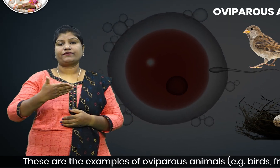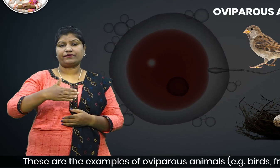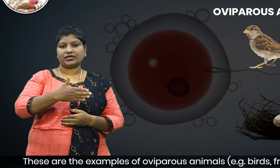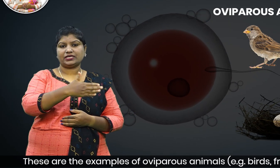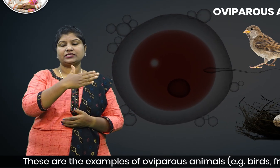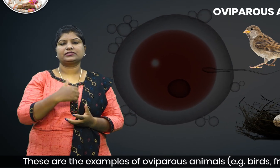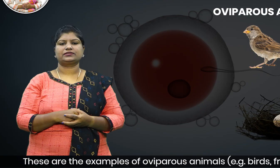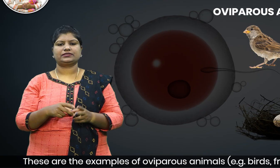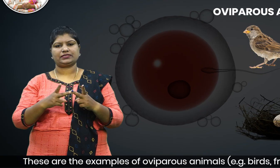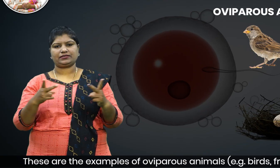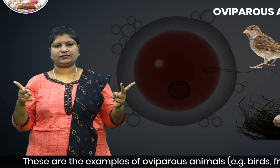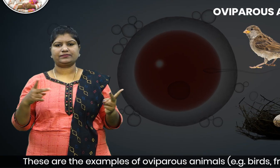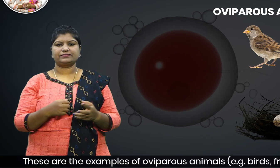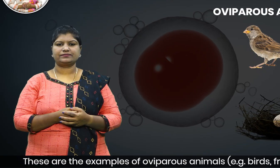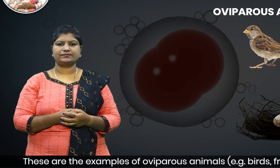fishes, etc.